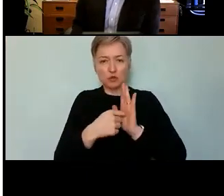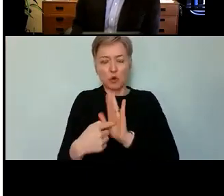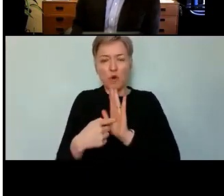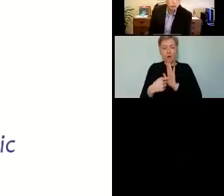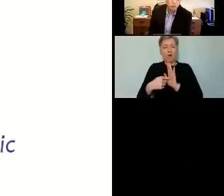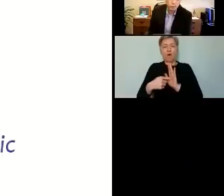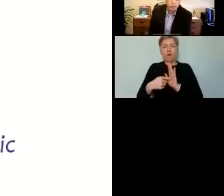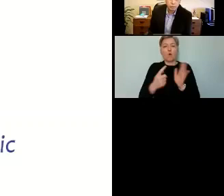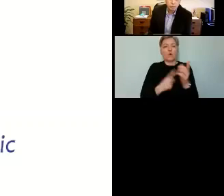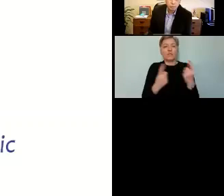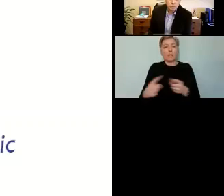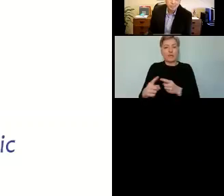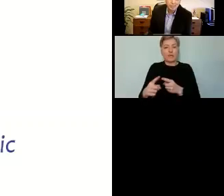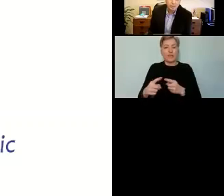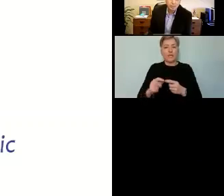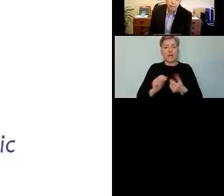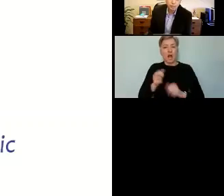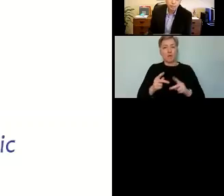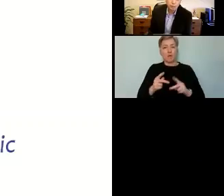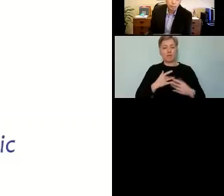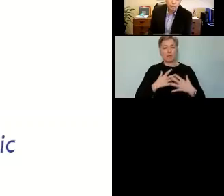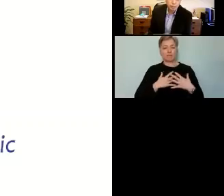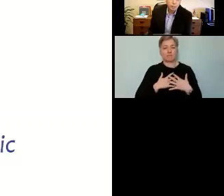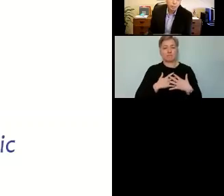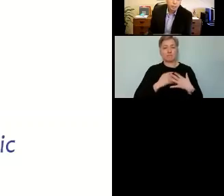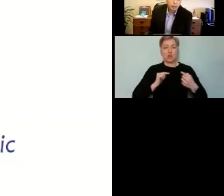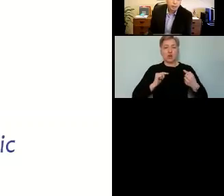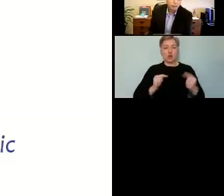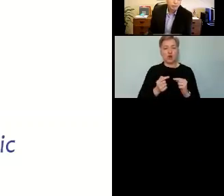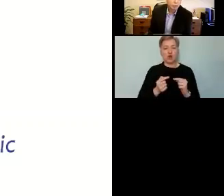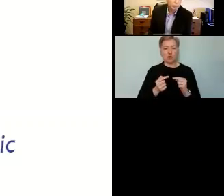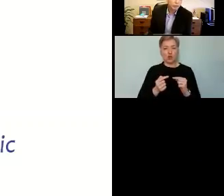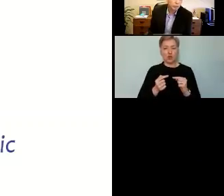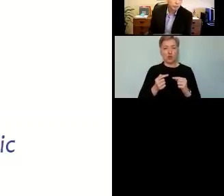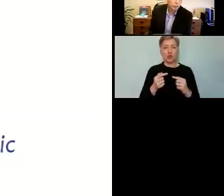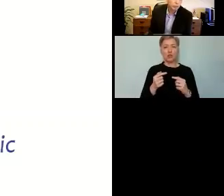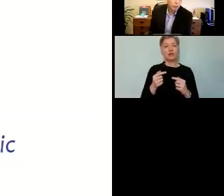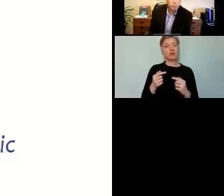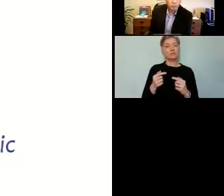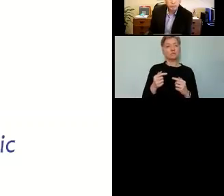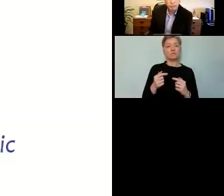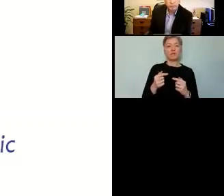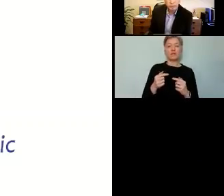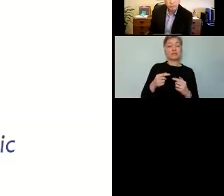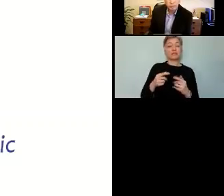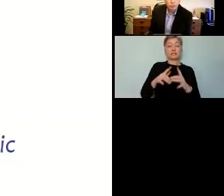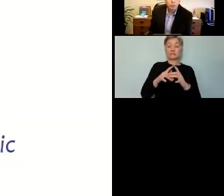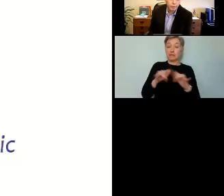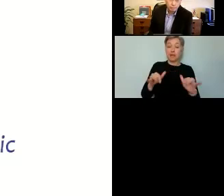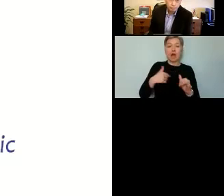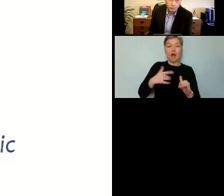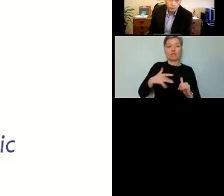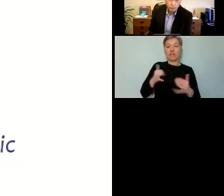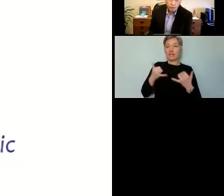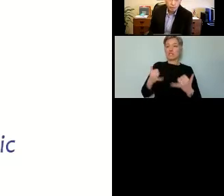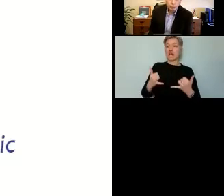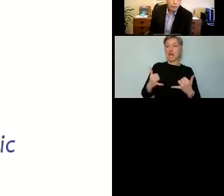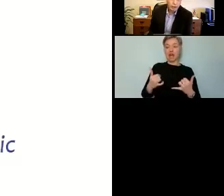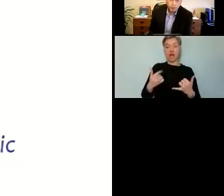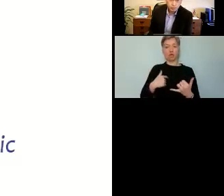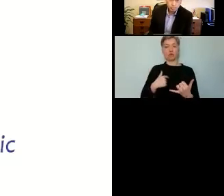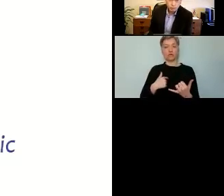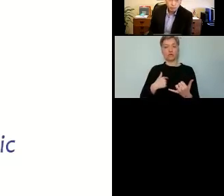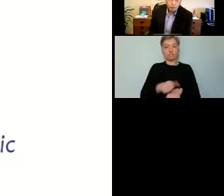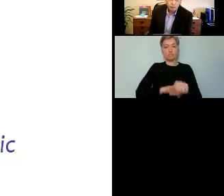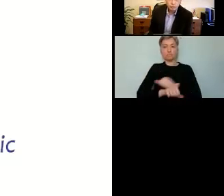the hurt that has existed in many of our communities. I do feel that we are poised to do much better. I think we have